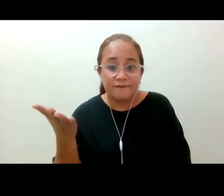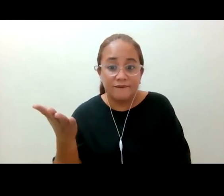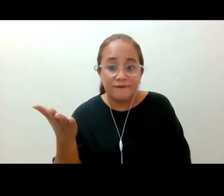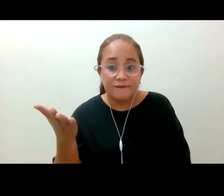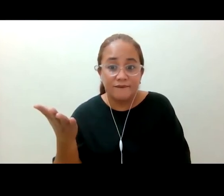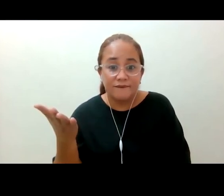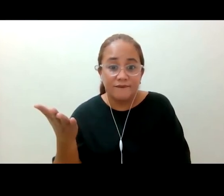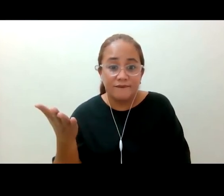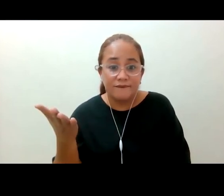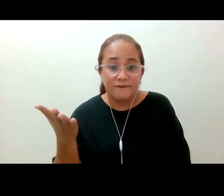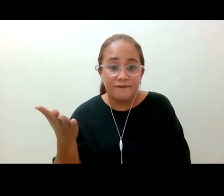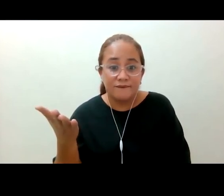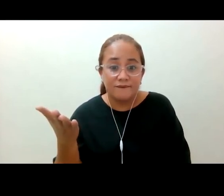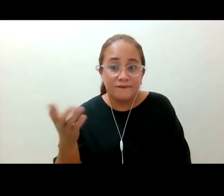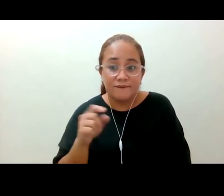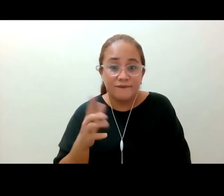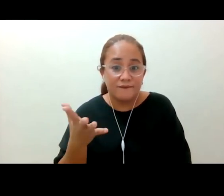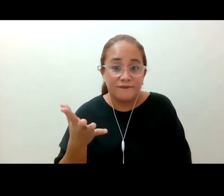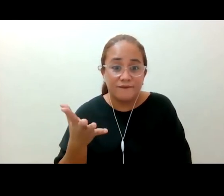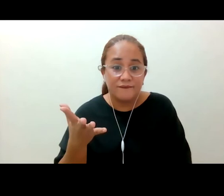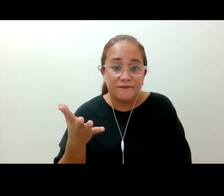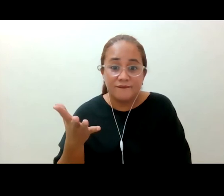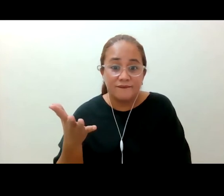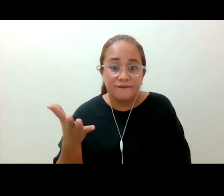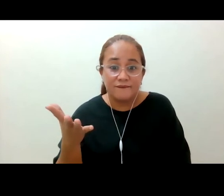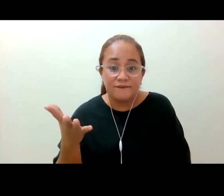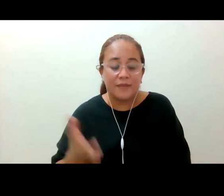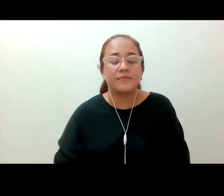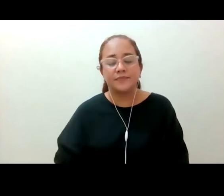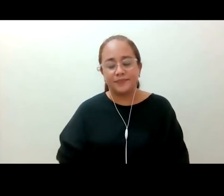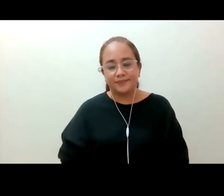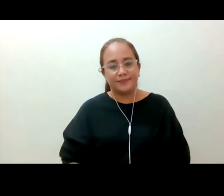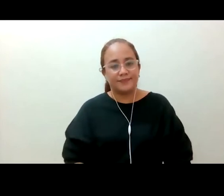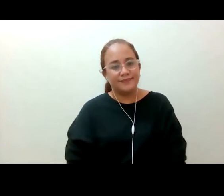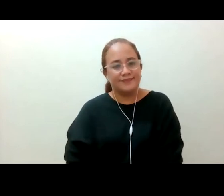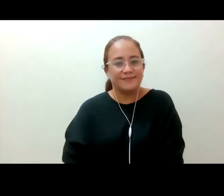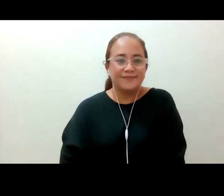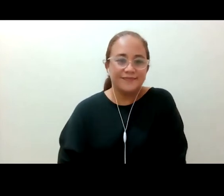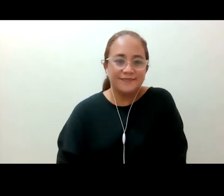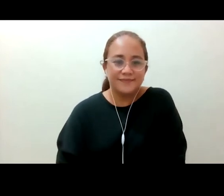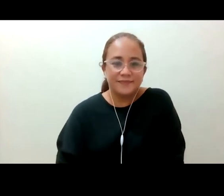They're asking if there are any questions. Nobody has questions.